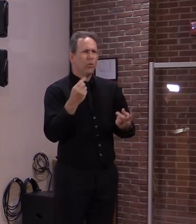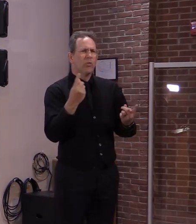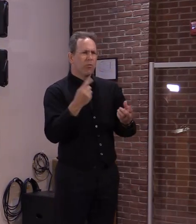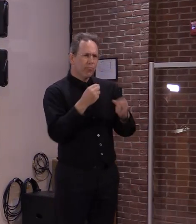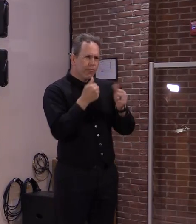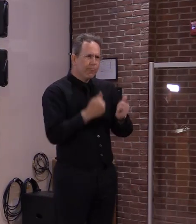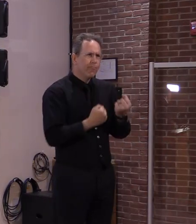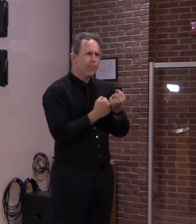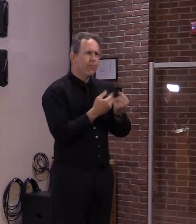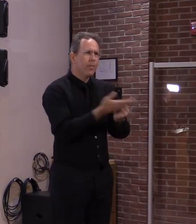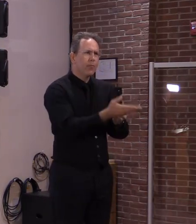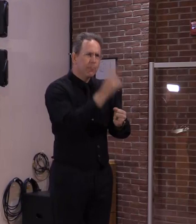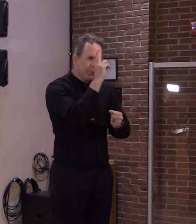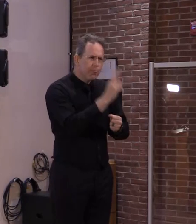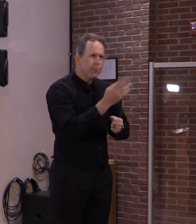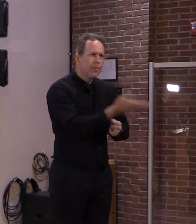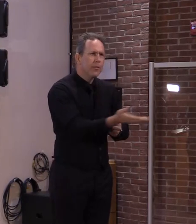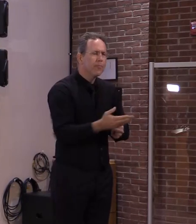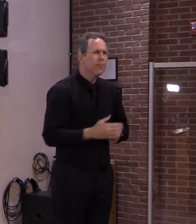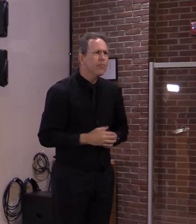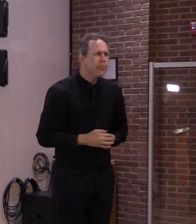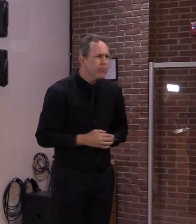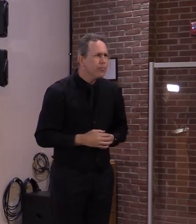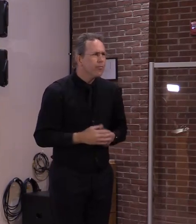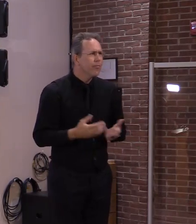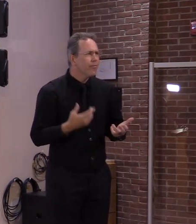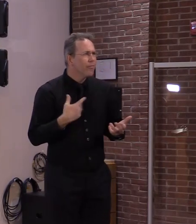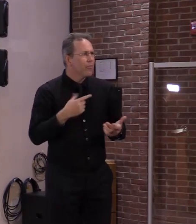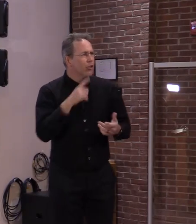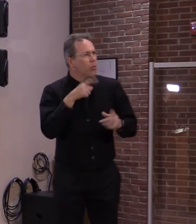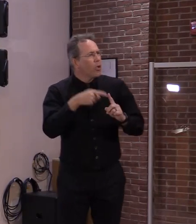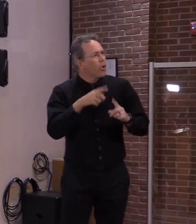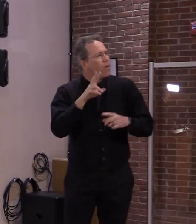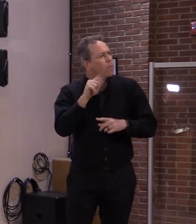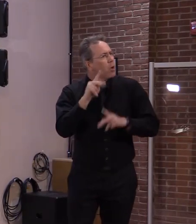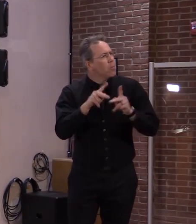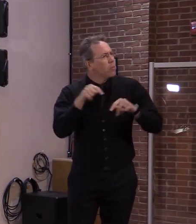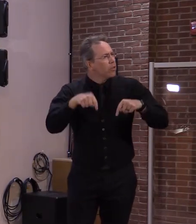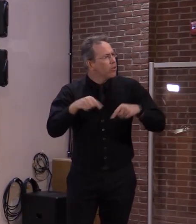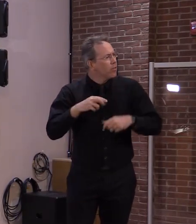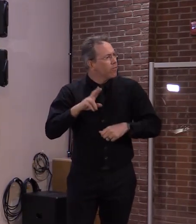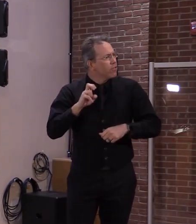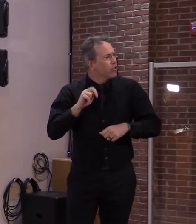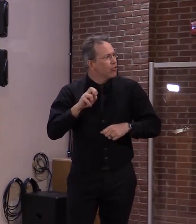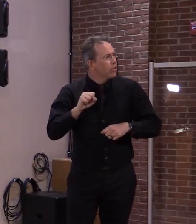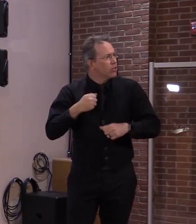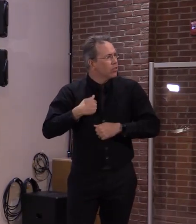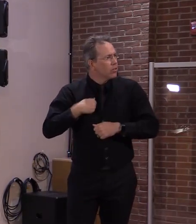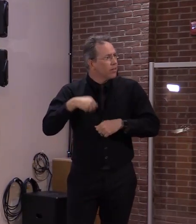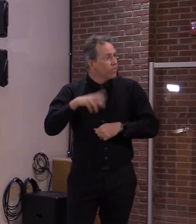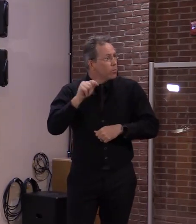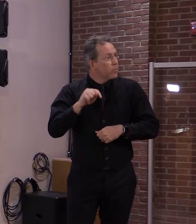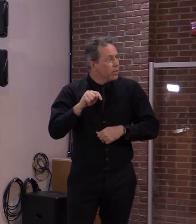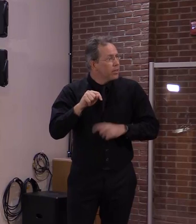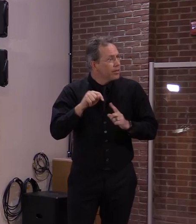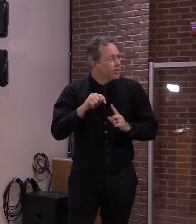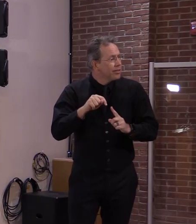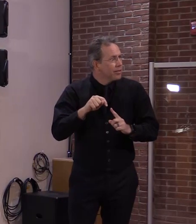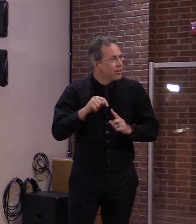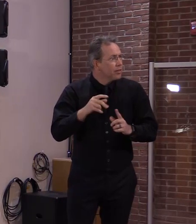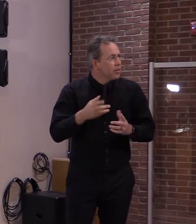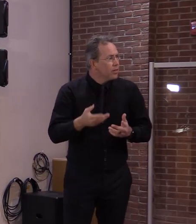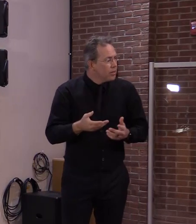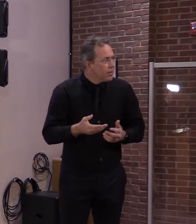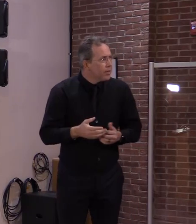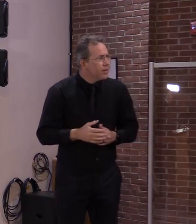a lot about our demographic issue. In fact, when we had our rating agency calls last week, they